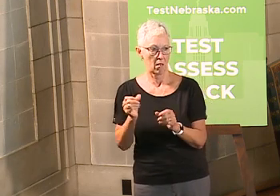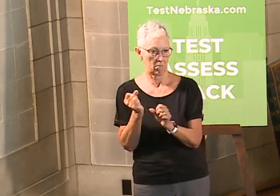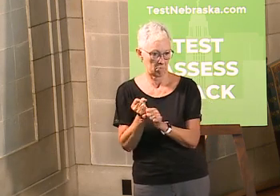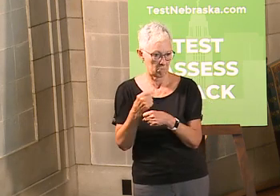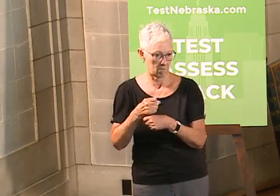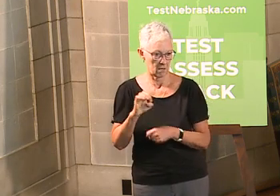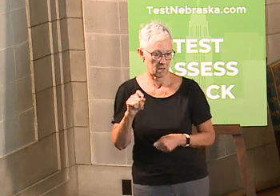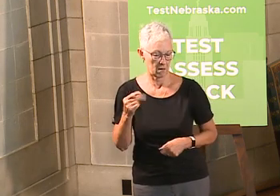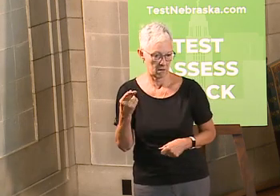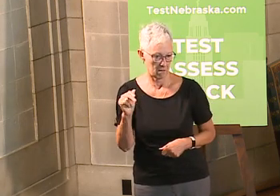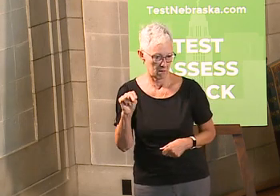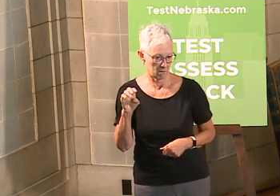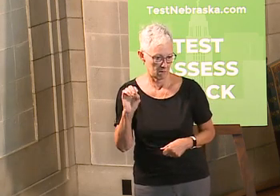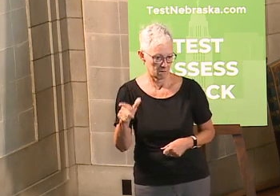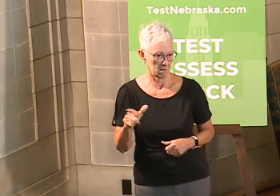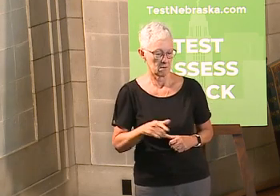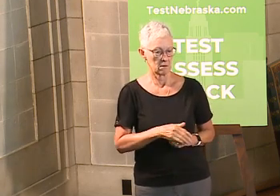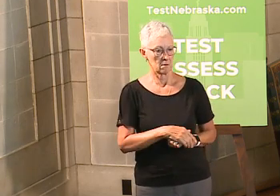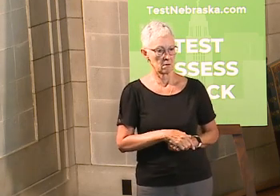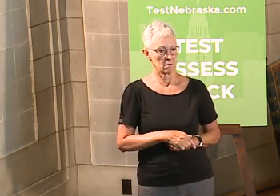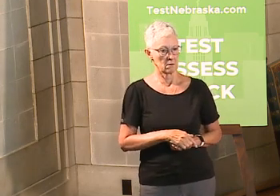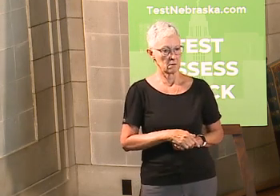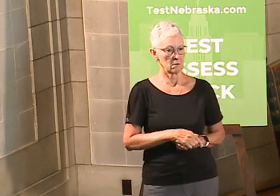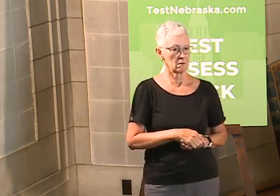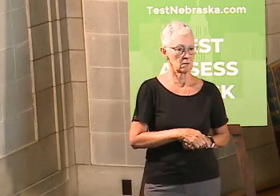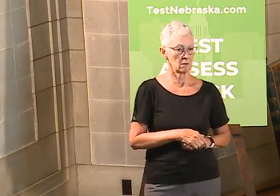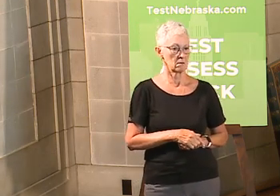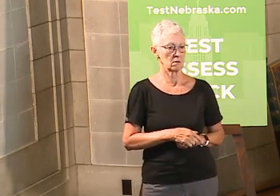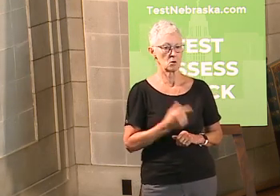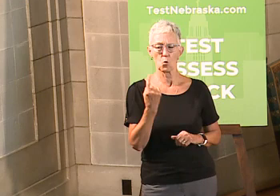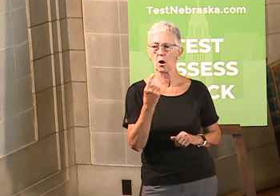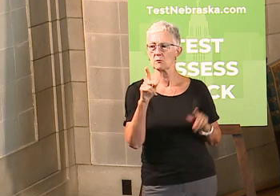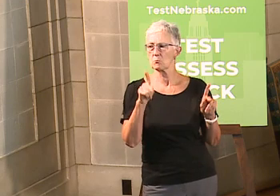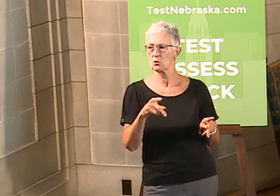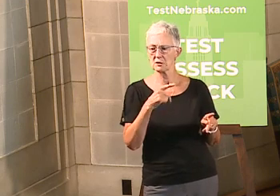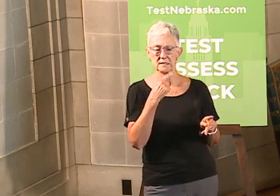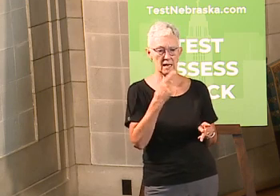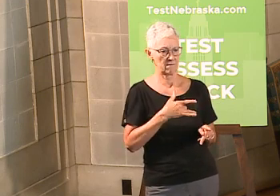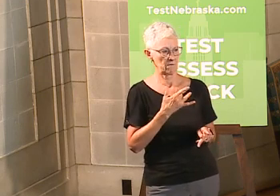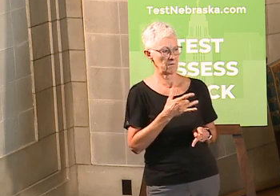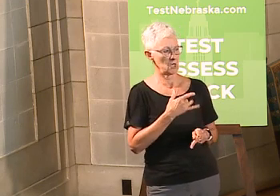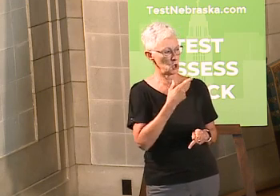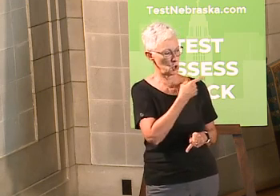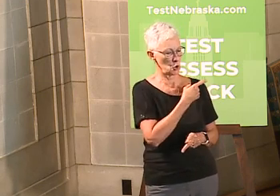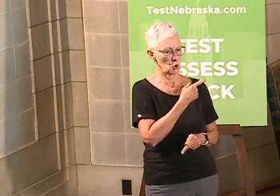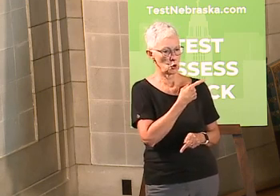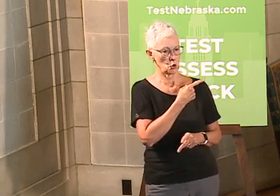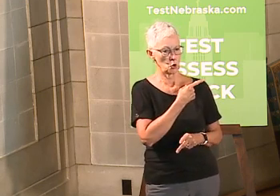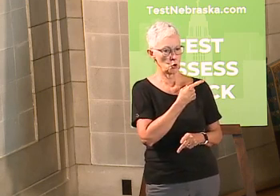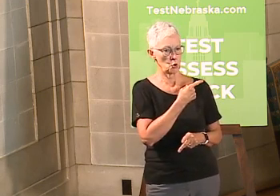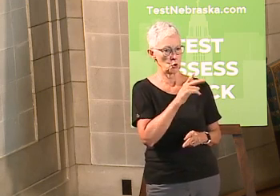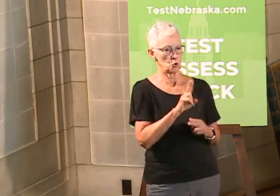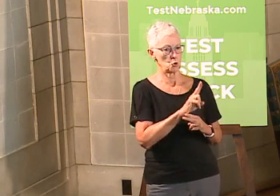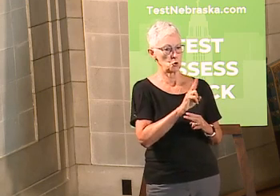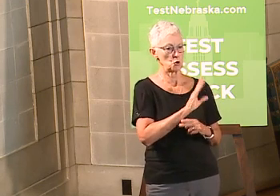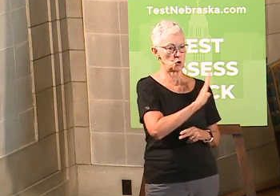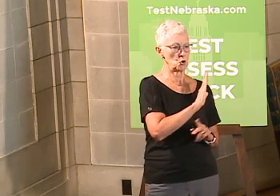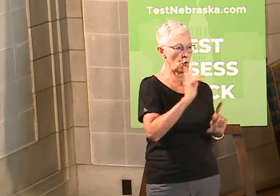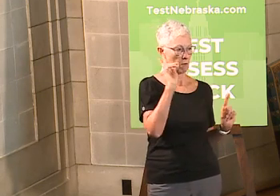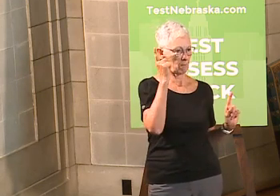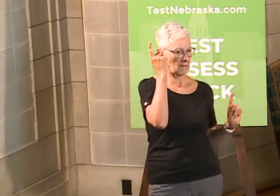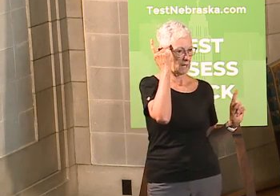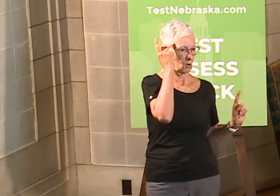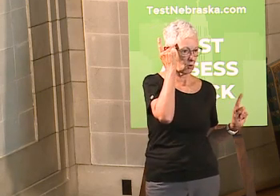questioned whether you were applying political pressure, that she wasn't appointed to the board because she disagreed with you on an